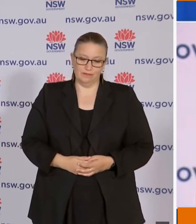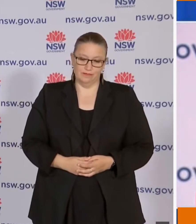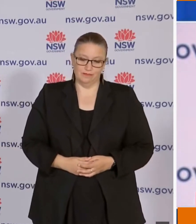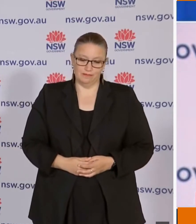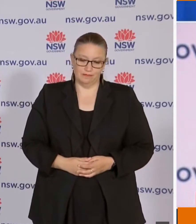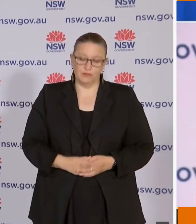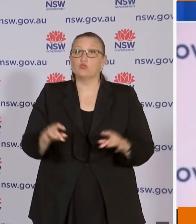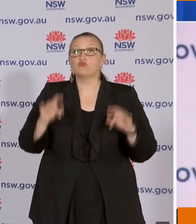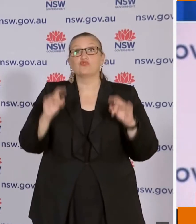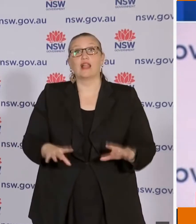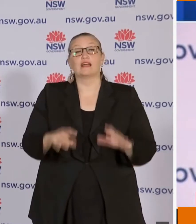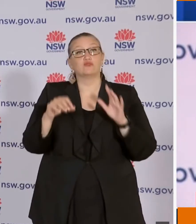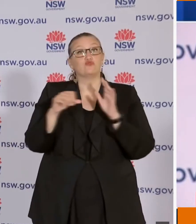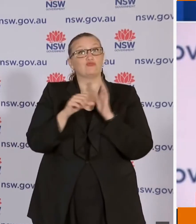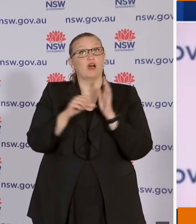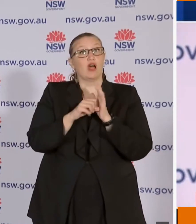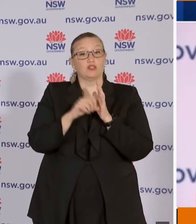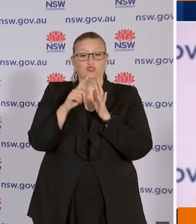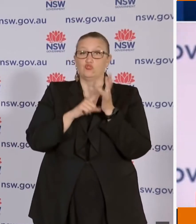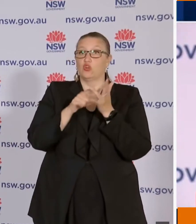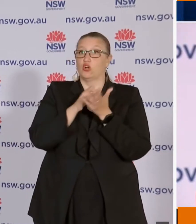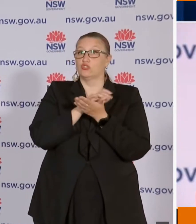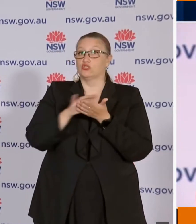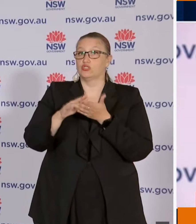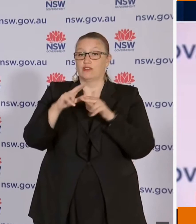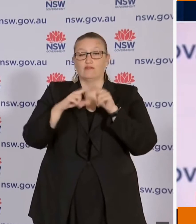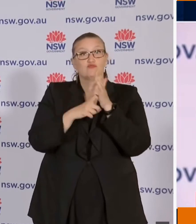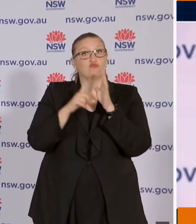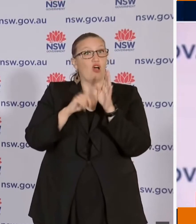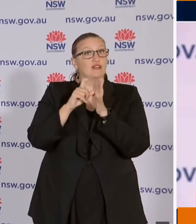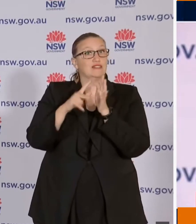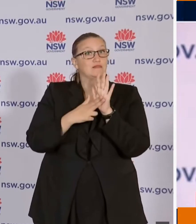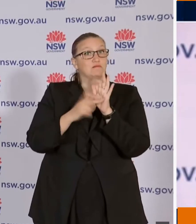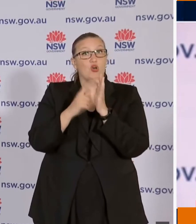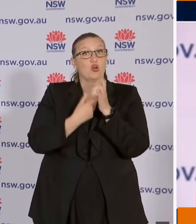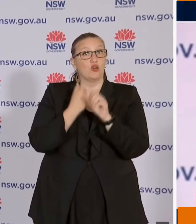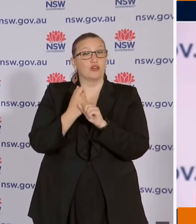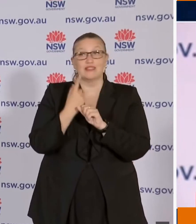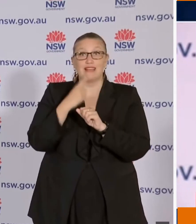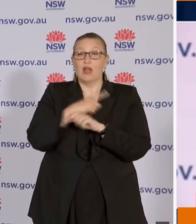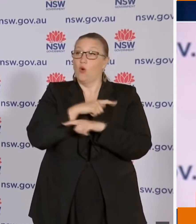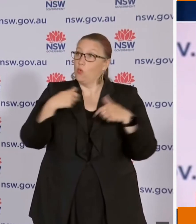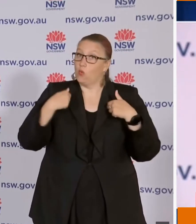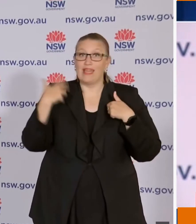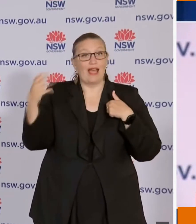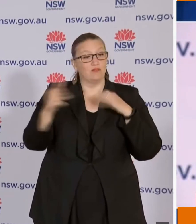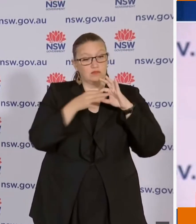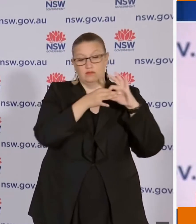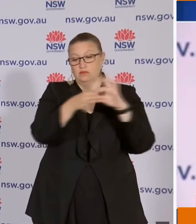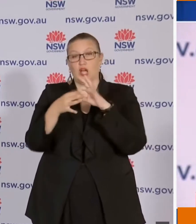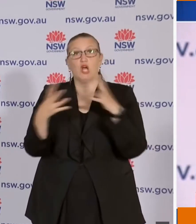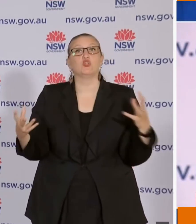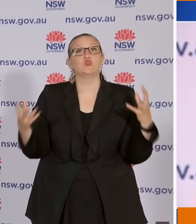important for all of us as states to move forward together. So every state is going to have to deal with the confronting fact that we have to live with Delta.